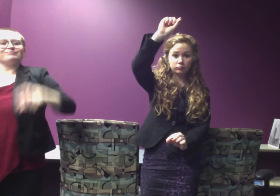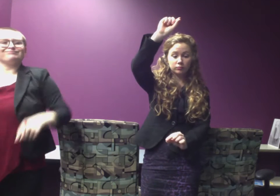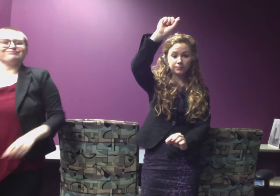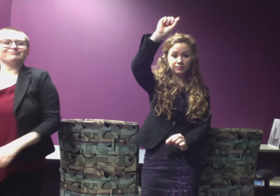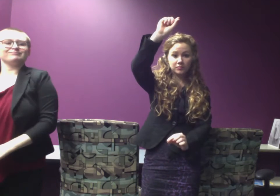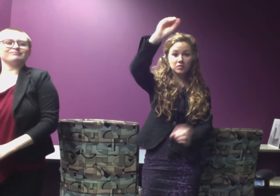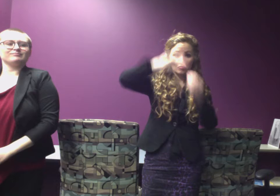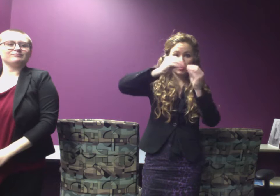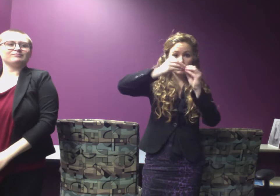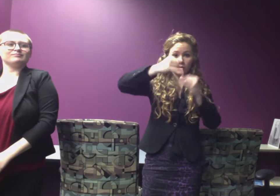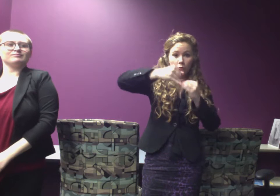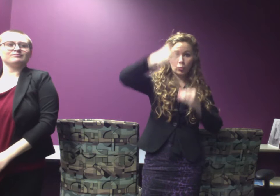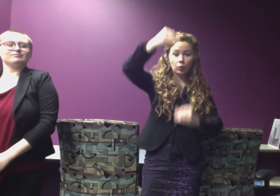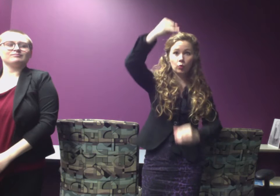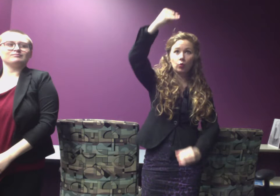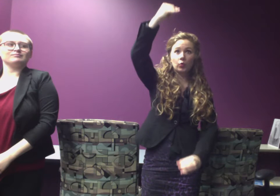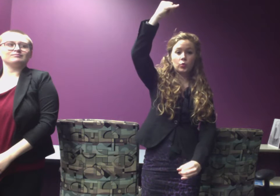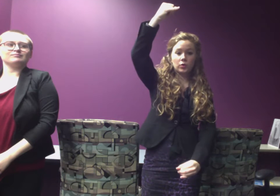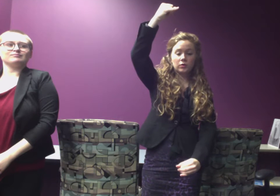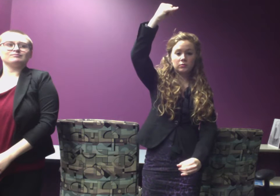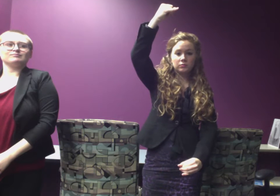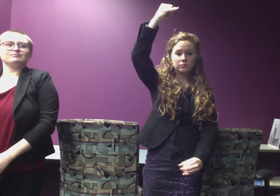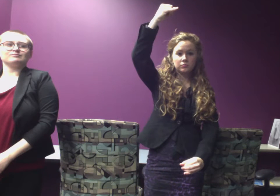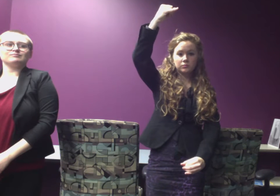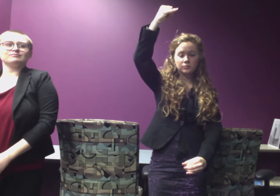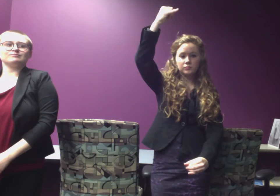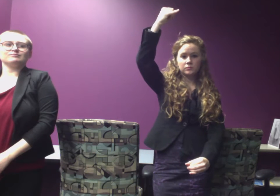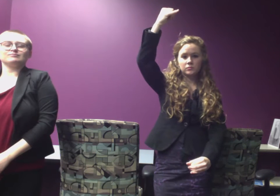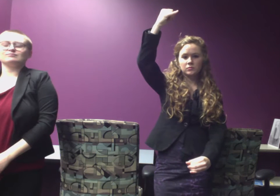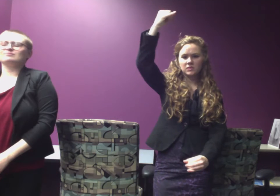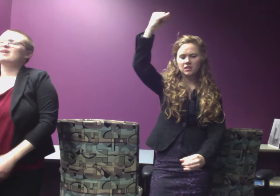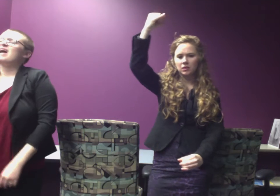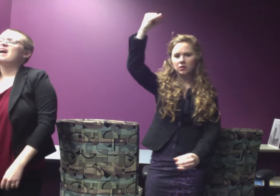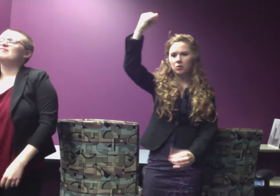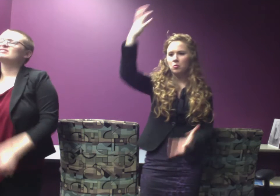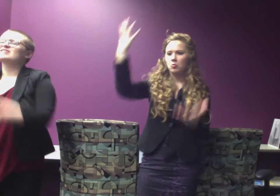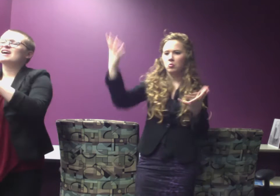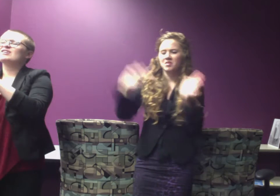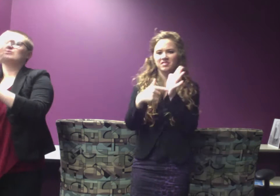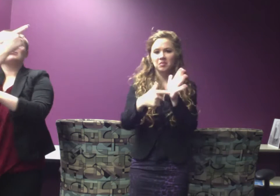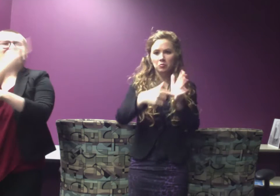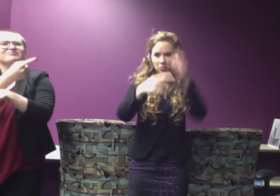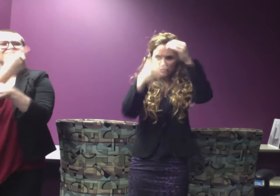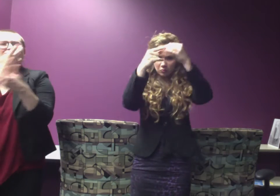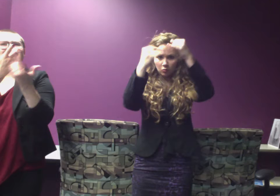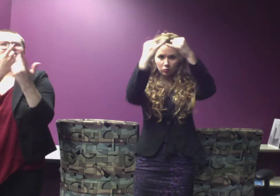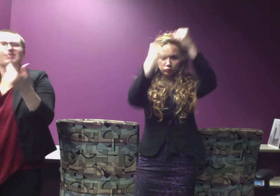Can anybody give me an example in everyday usage where that would come in? A number line that's vertical like